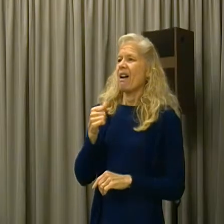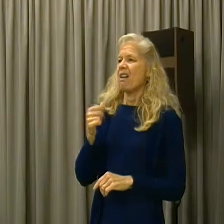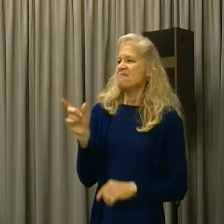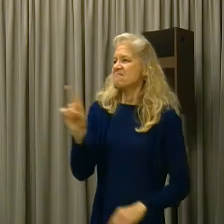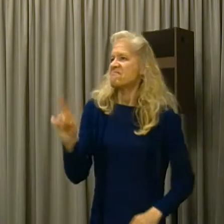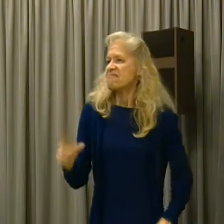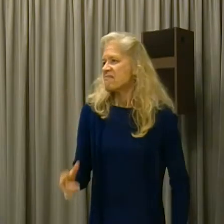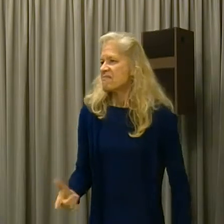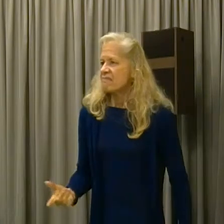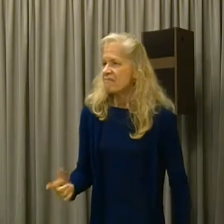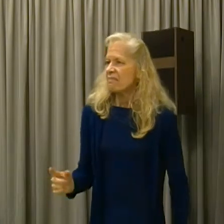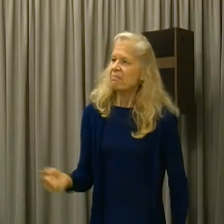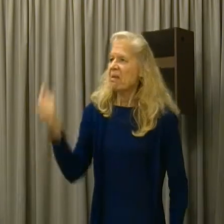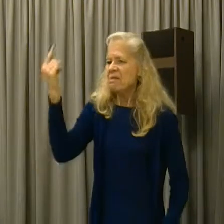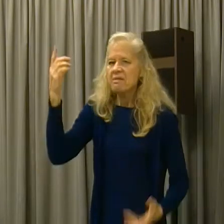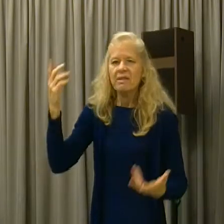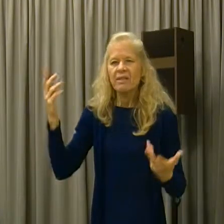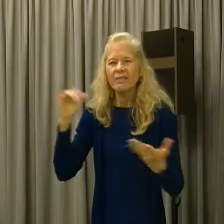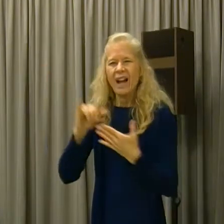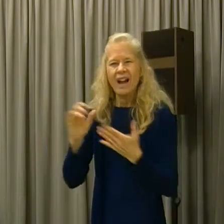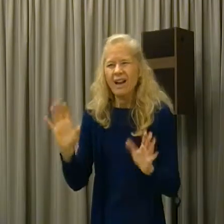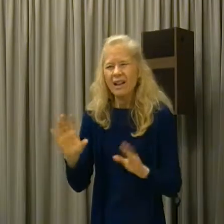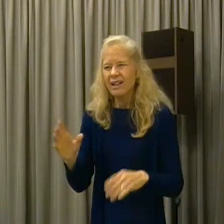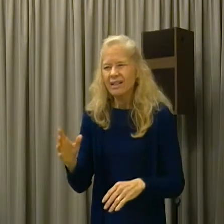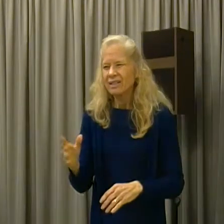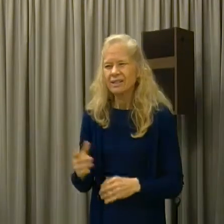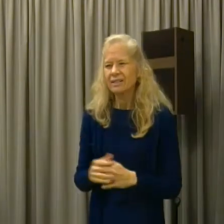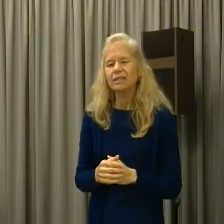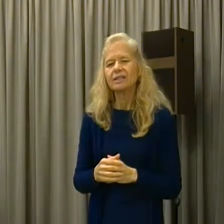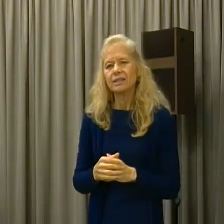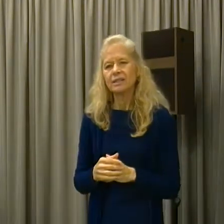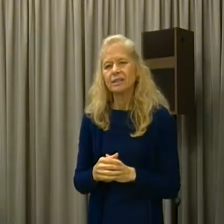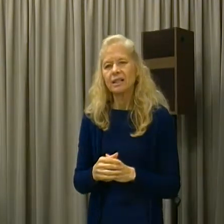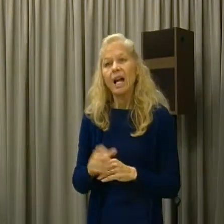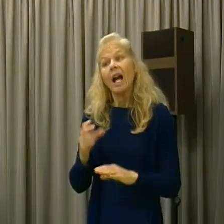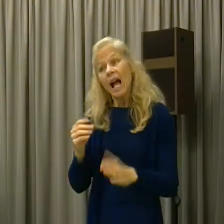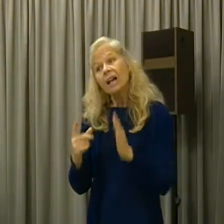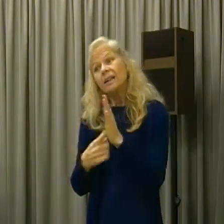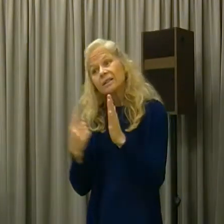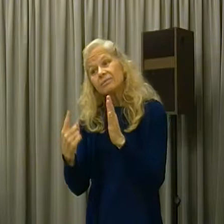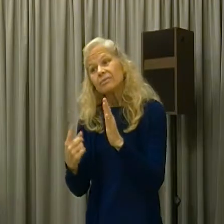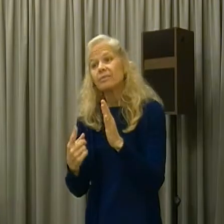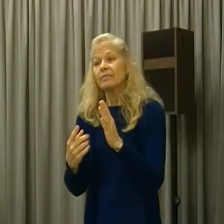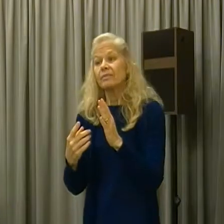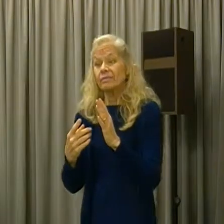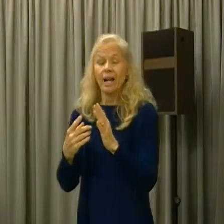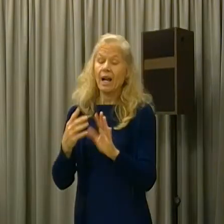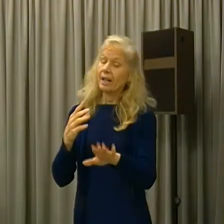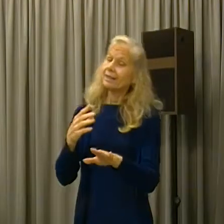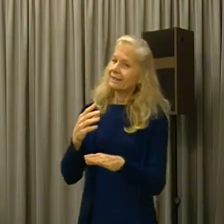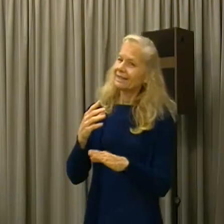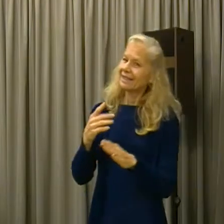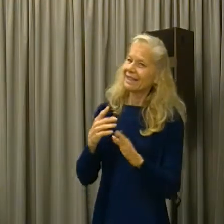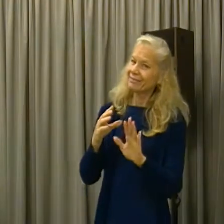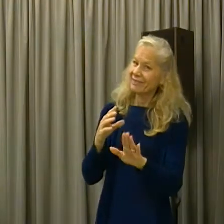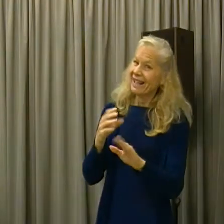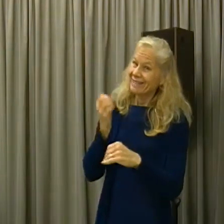those things need to be said. By the way, when they need to be said and the Spirit is telling us to say them, we do wrong when we withhold